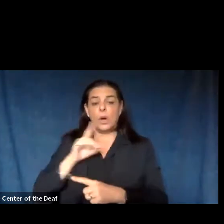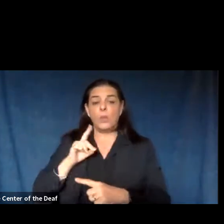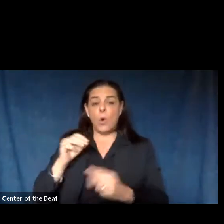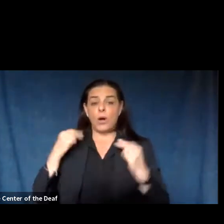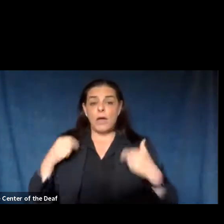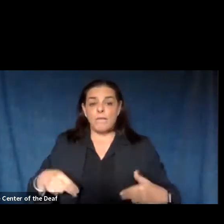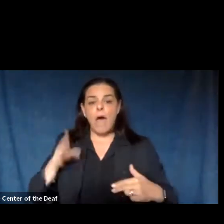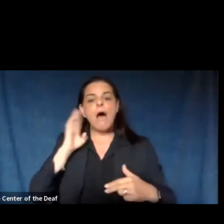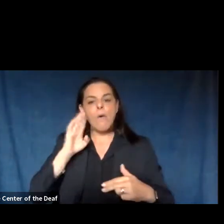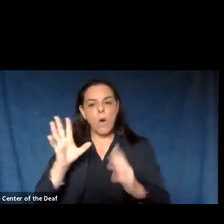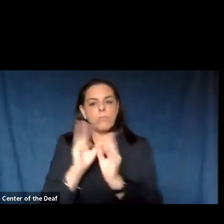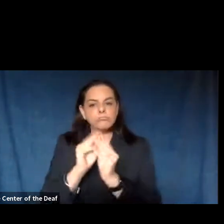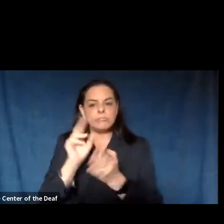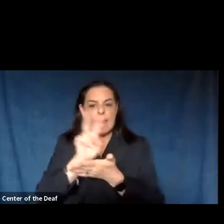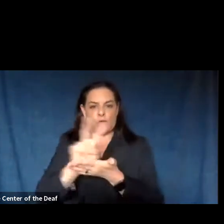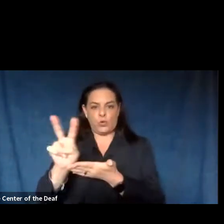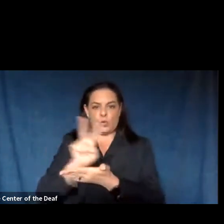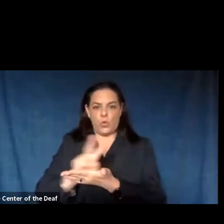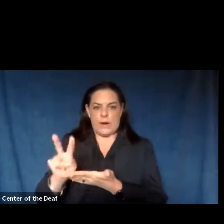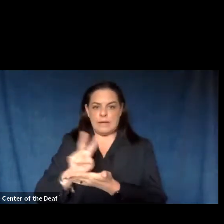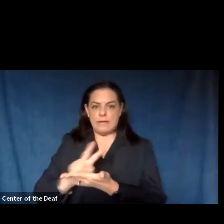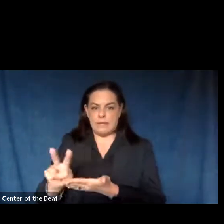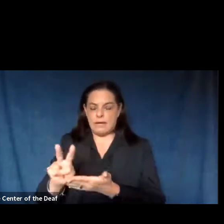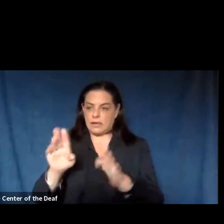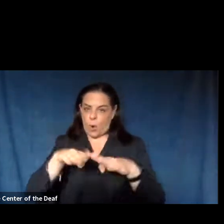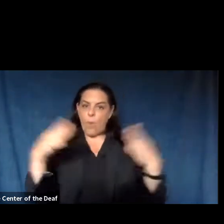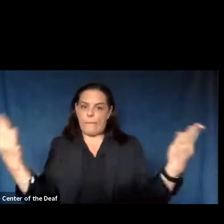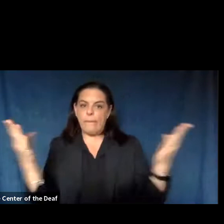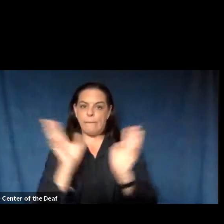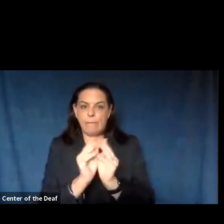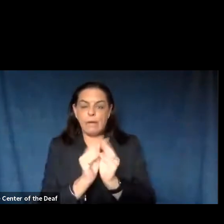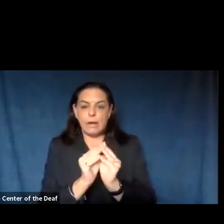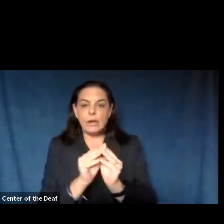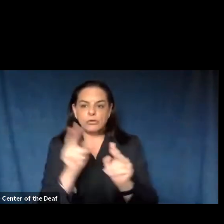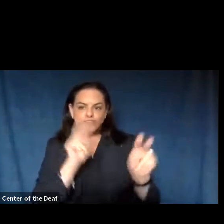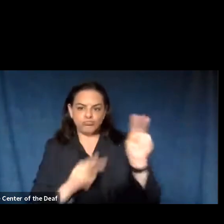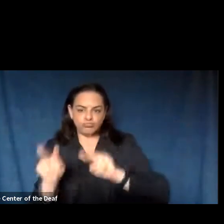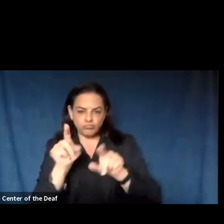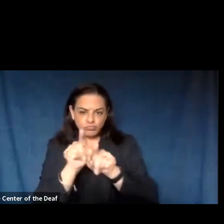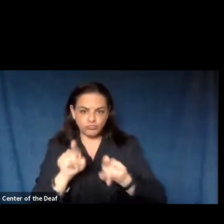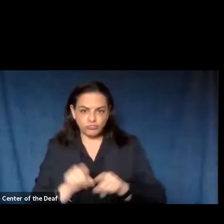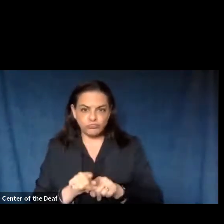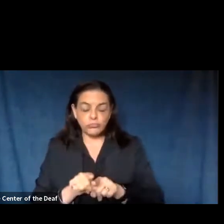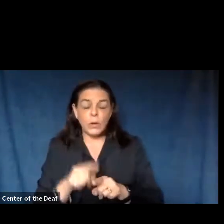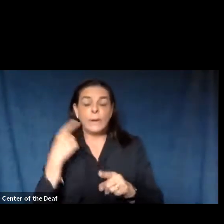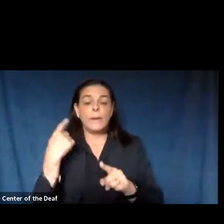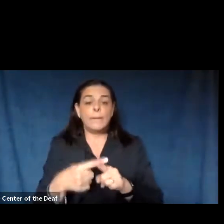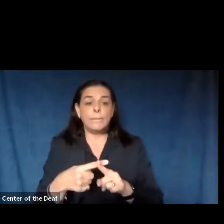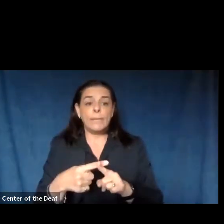public format to review them as well. Additionally, information regarding their